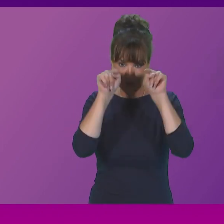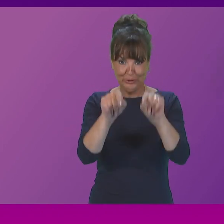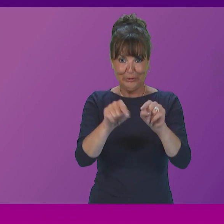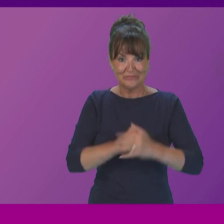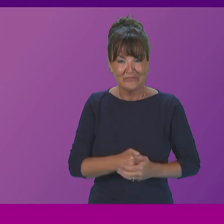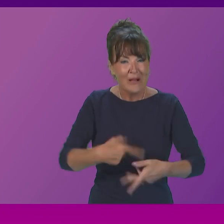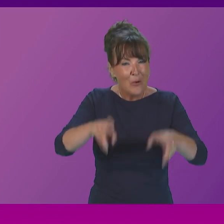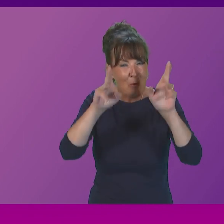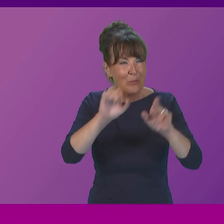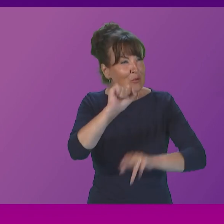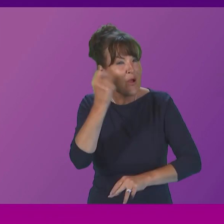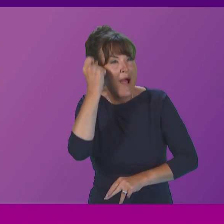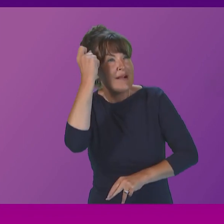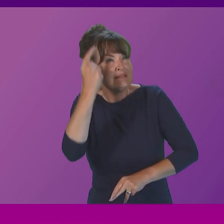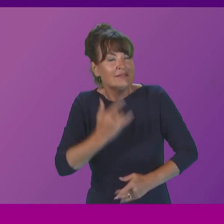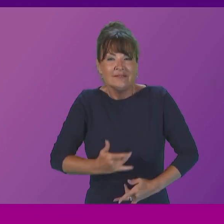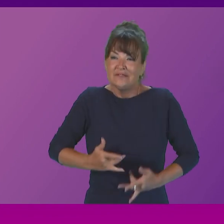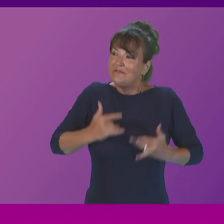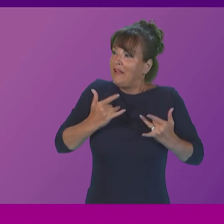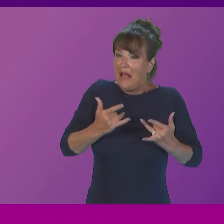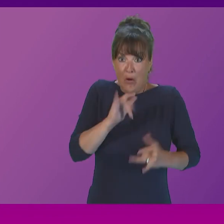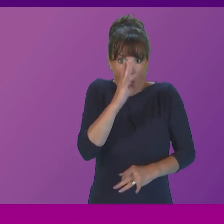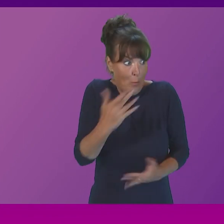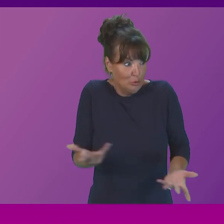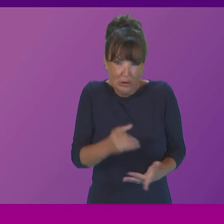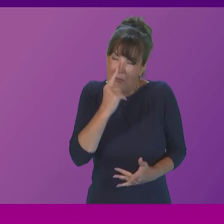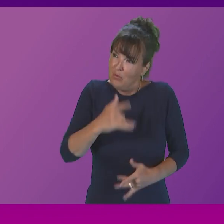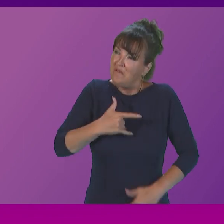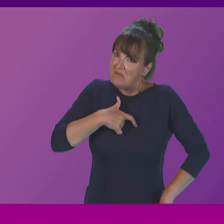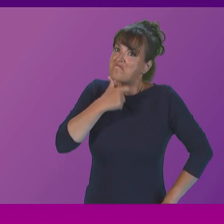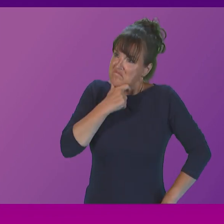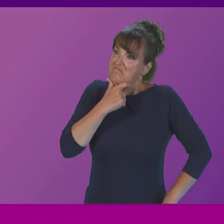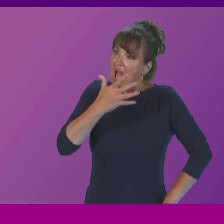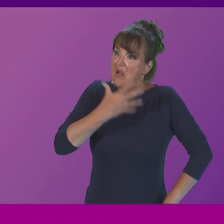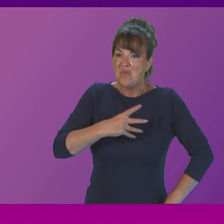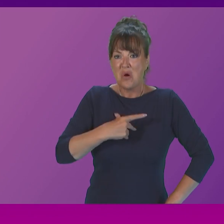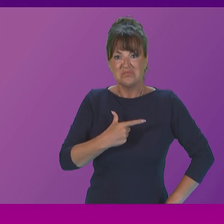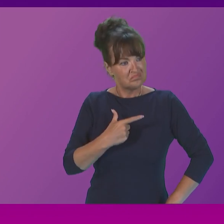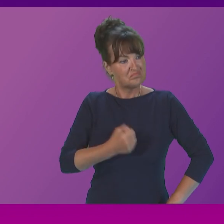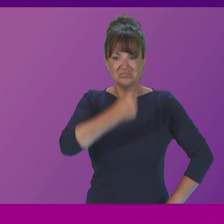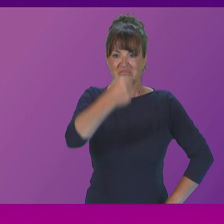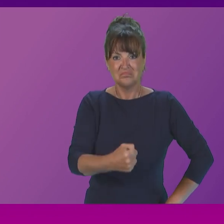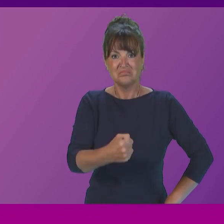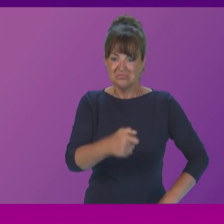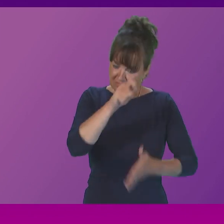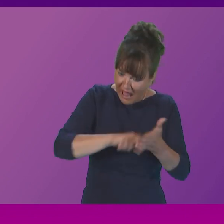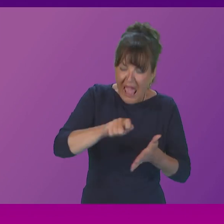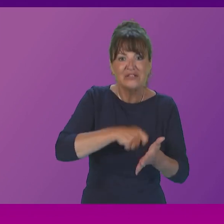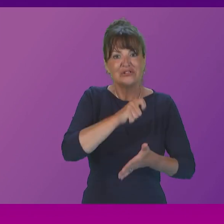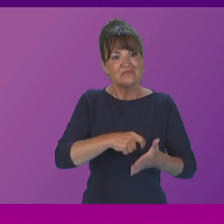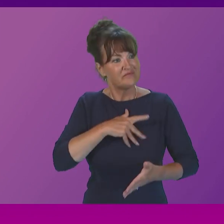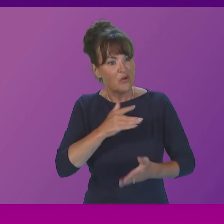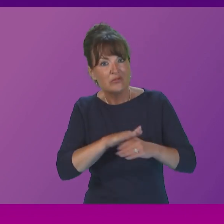I hope that this event will inspire you to perhaps stand for elected positions, to stand again and